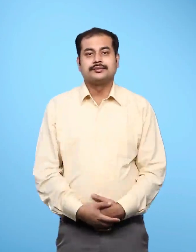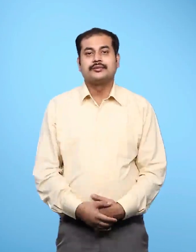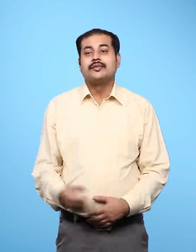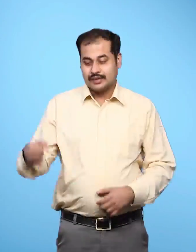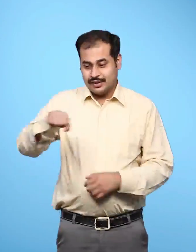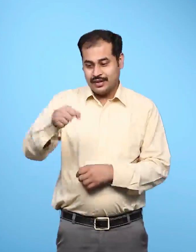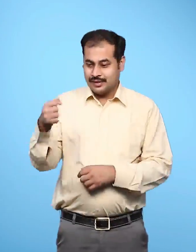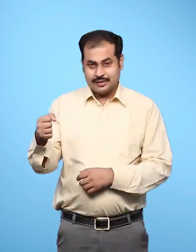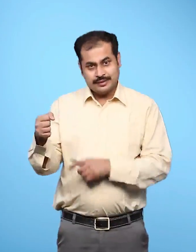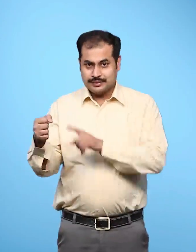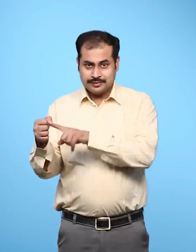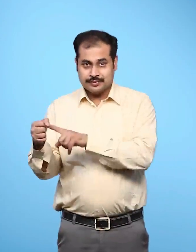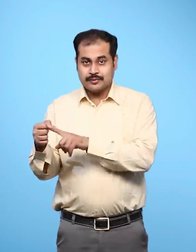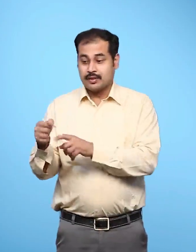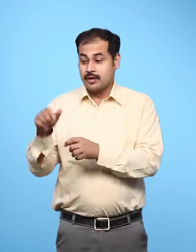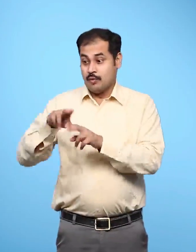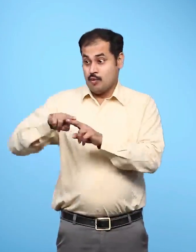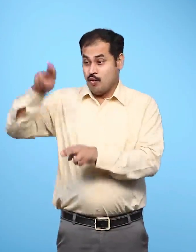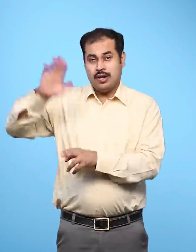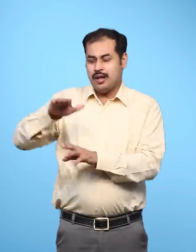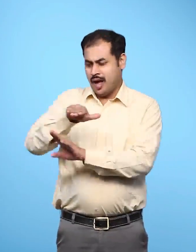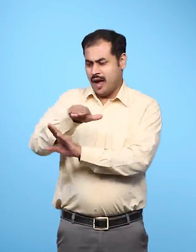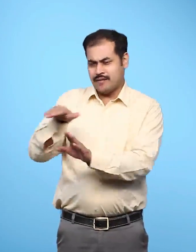How many small glasses will fill half the jug?